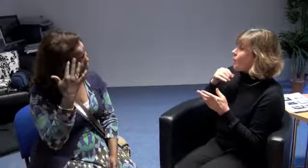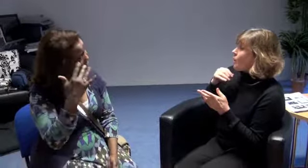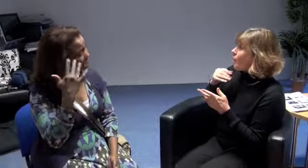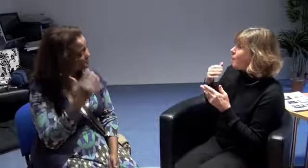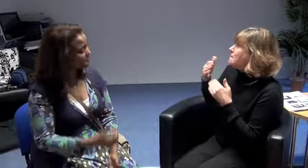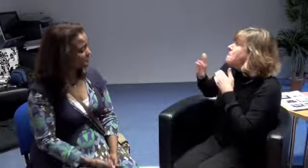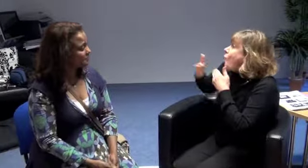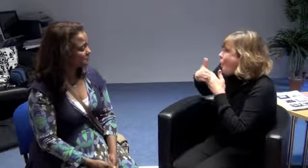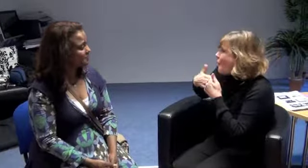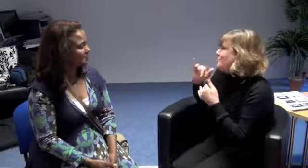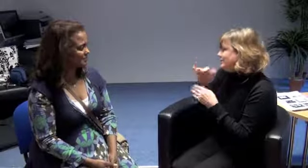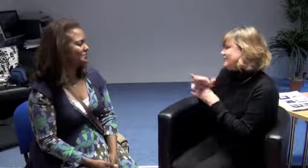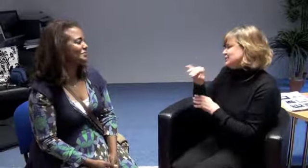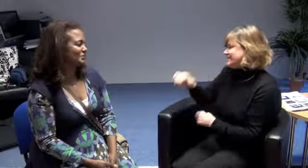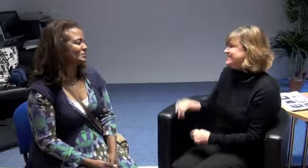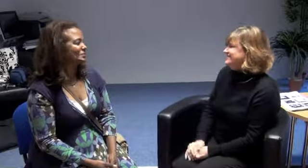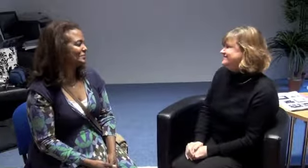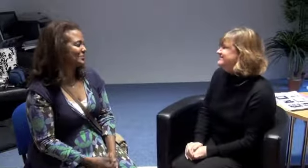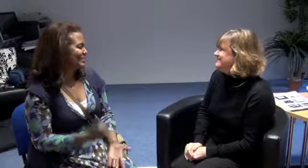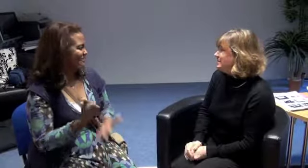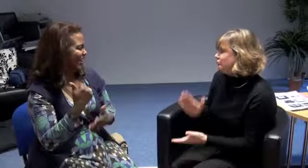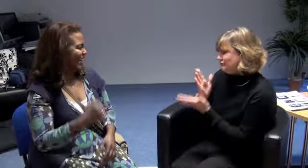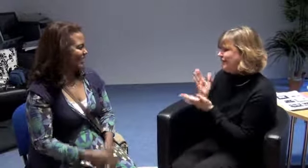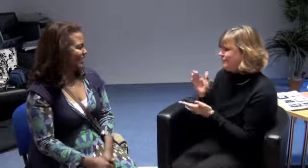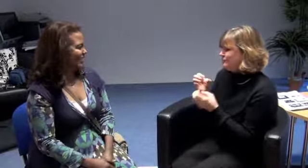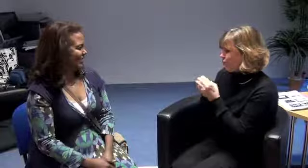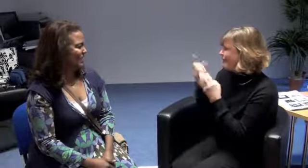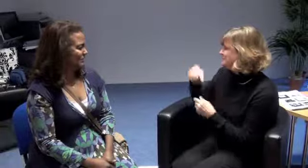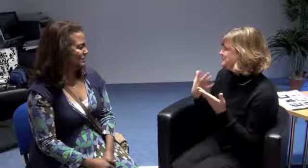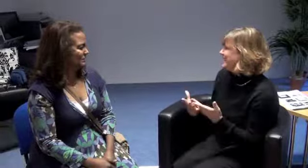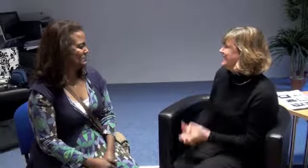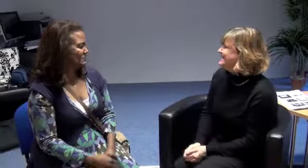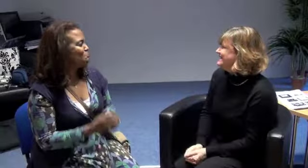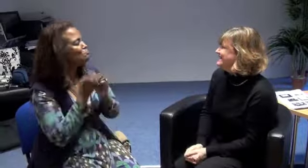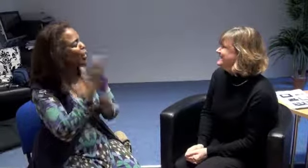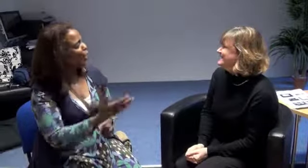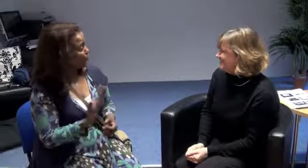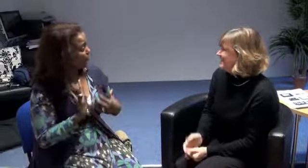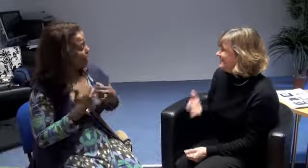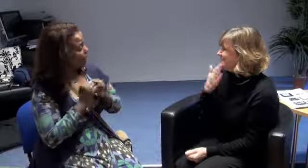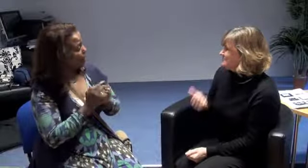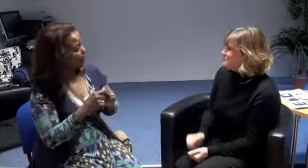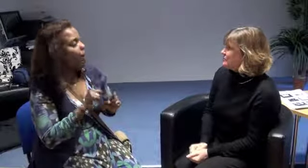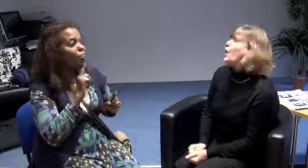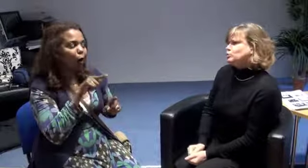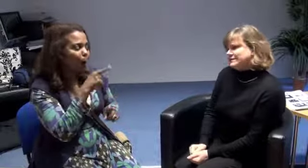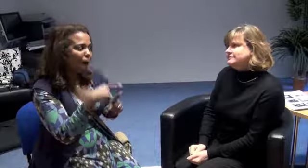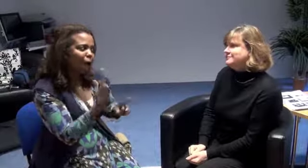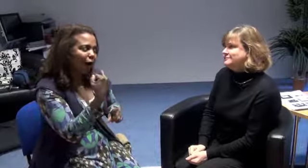deaf interpreter? Are you thinking about it? Yes, looking into that area of work more. So I really appreciated coming today. I'm glad you